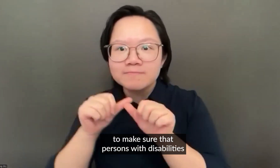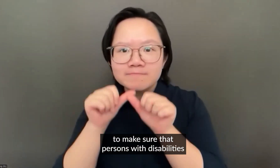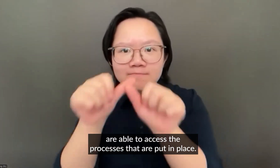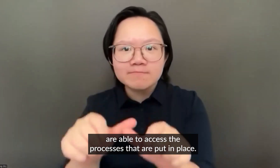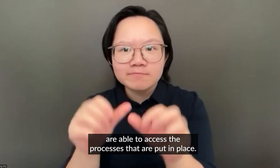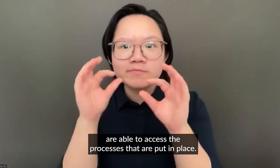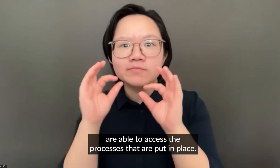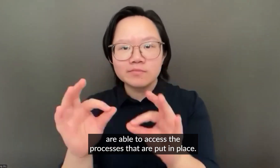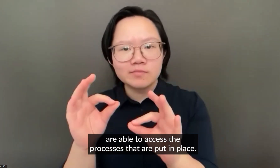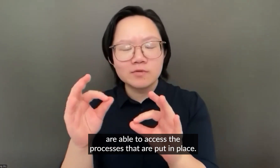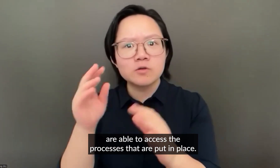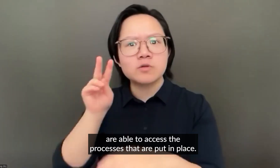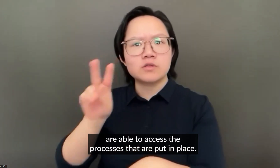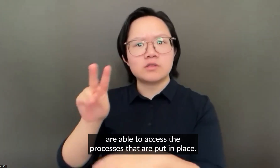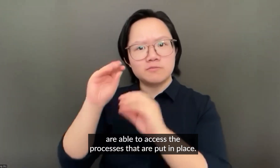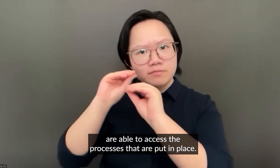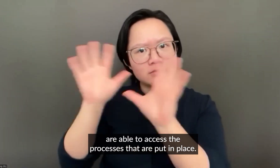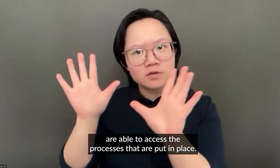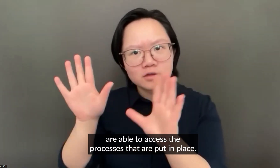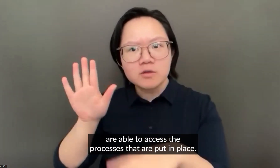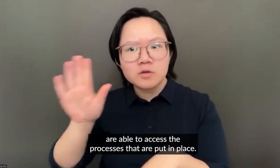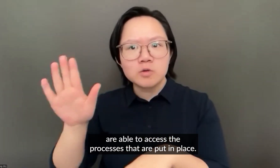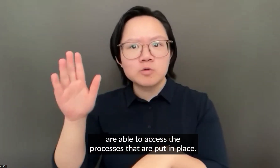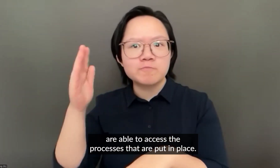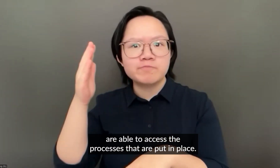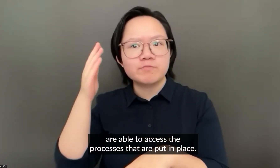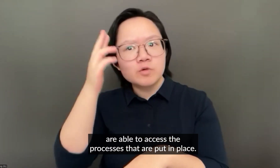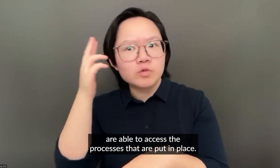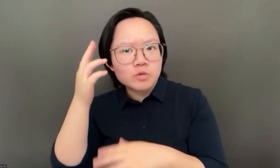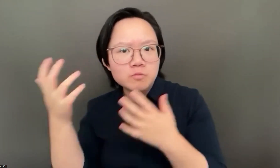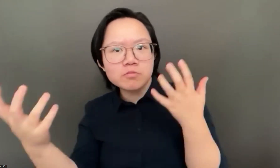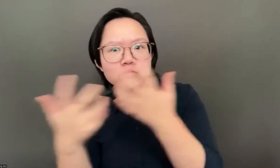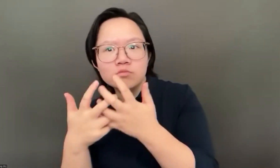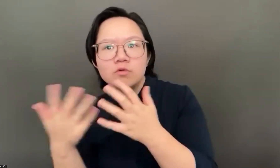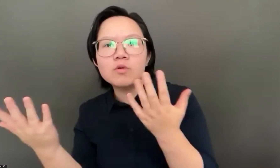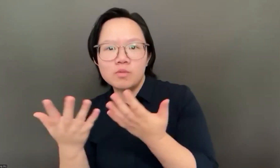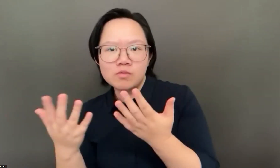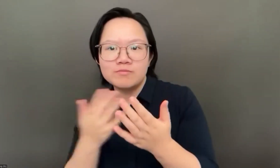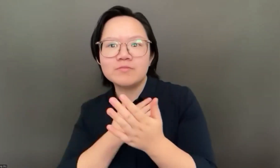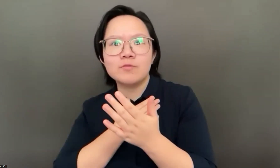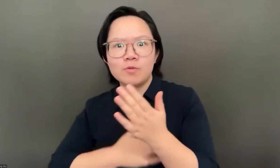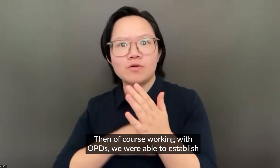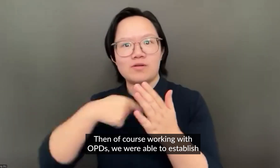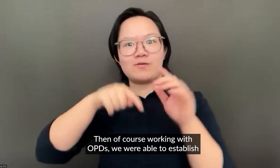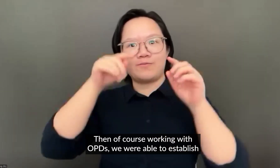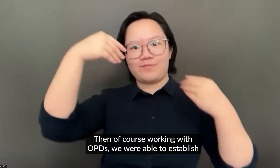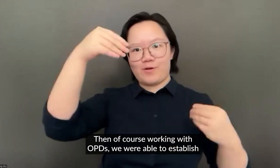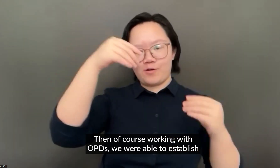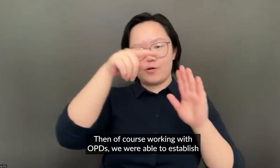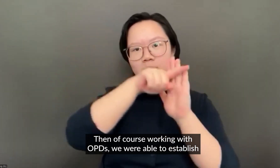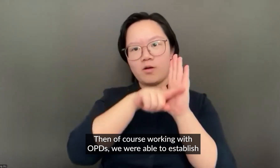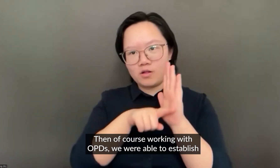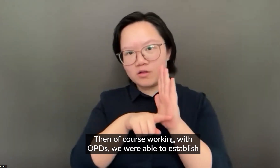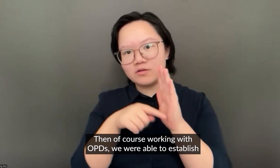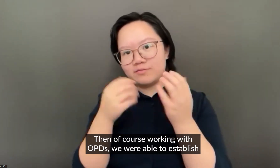with disabilities are able to access the processes that are put in place. Then, of course, working